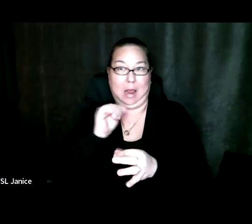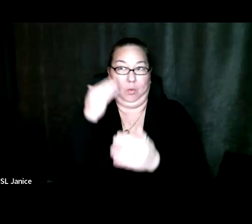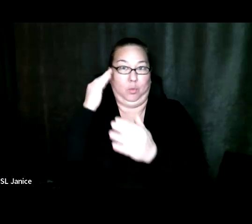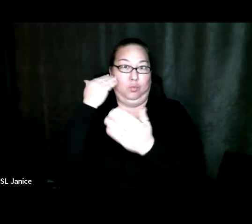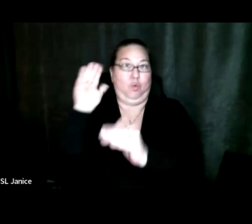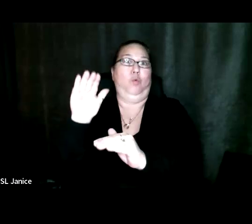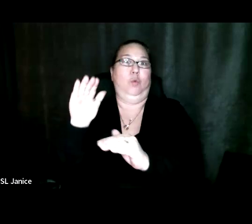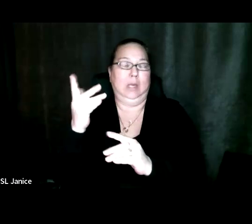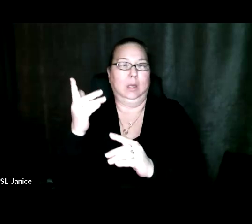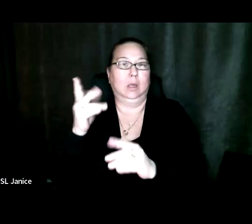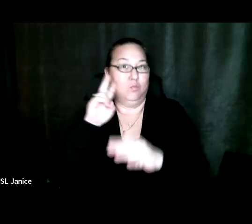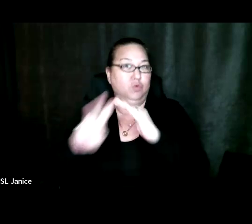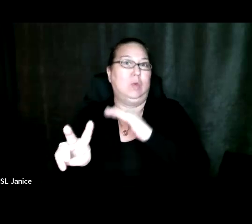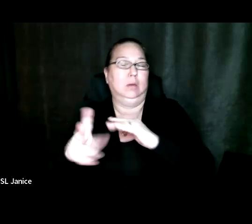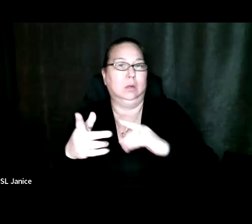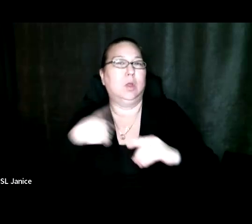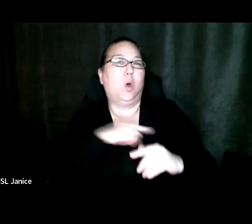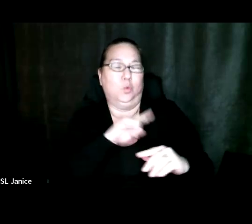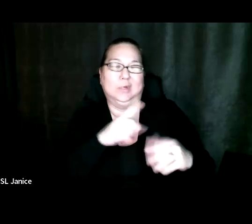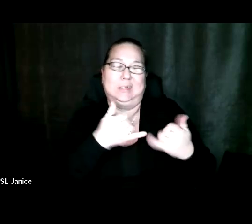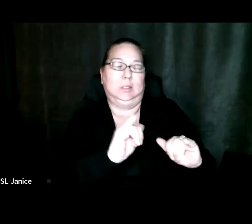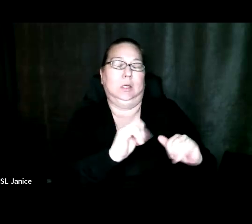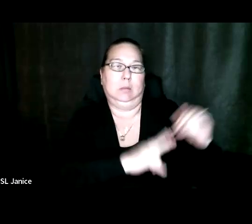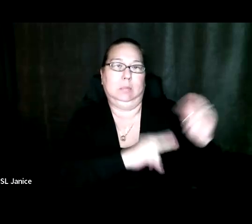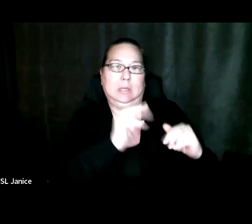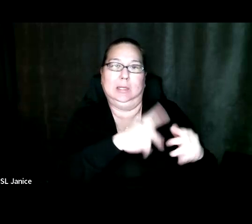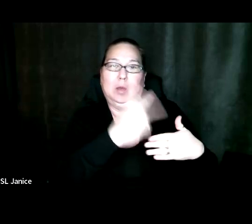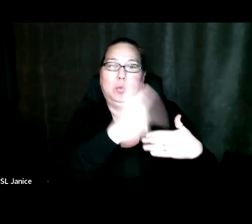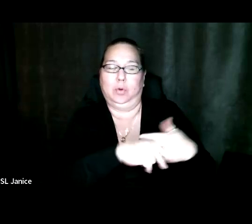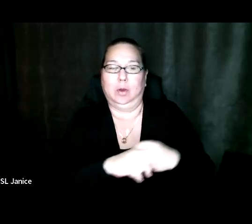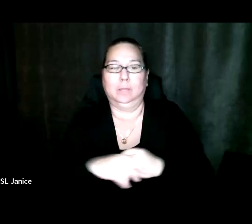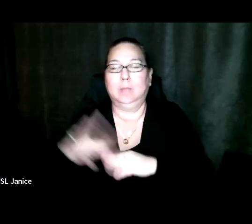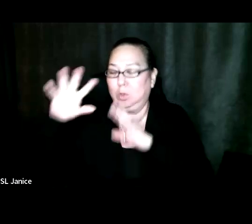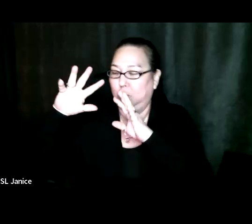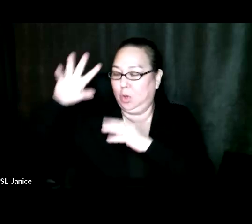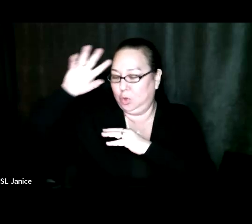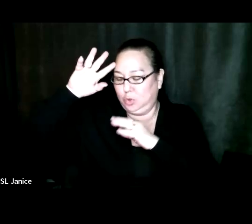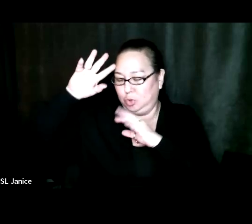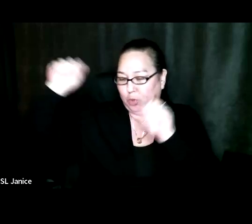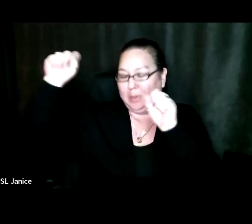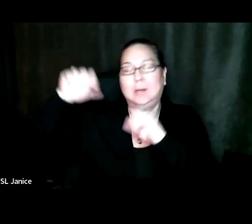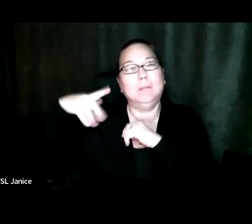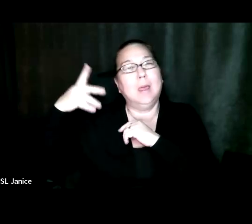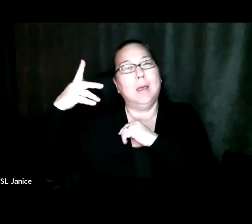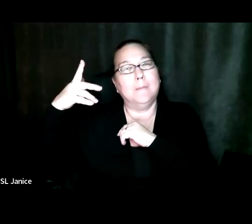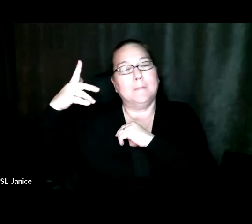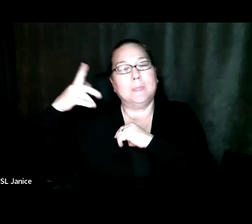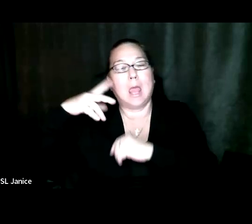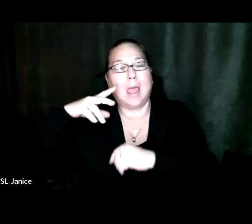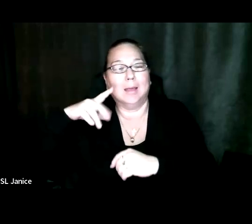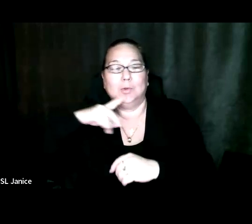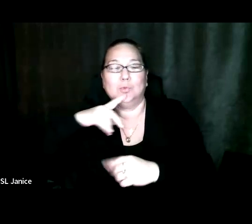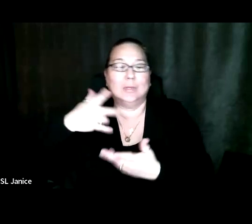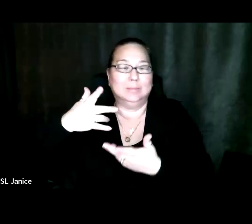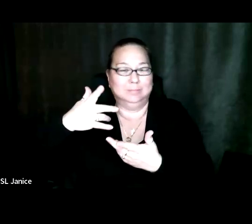that welcomes all and serves all. And so we very much hope that we continue to see the vibrancy of so many of our